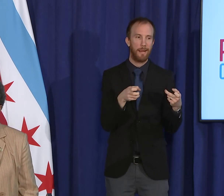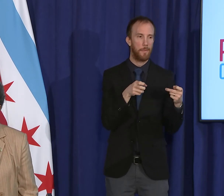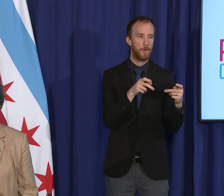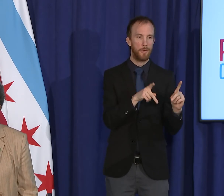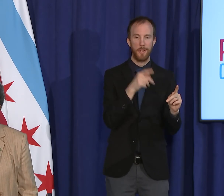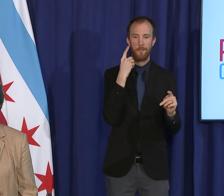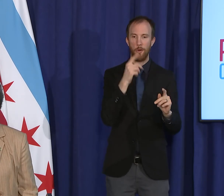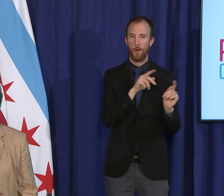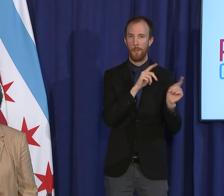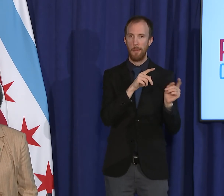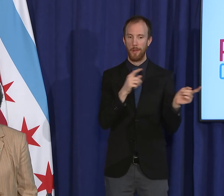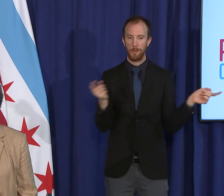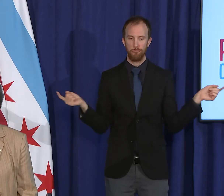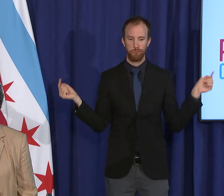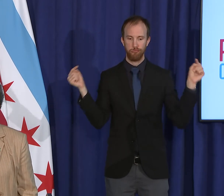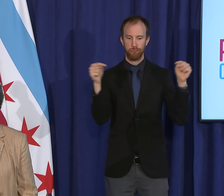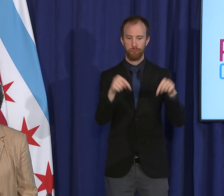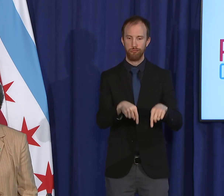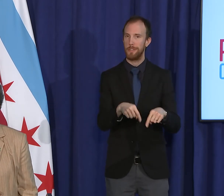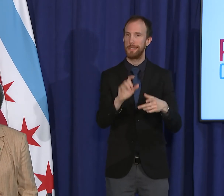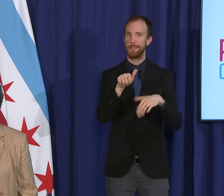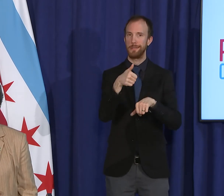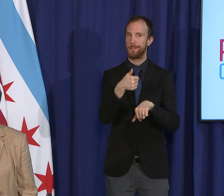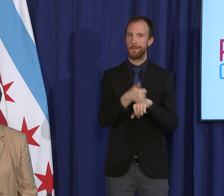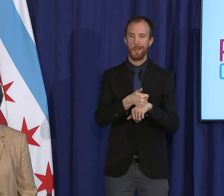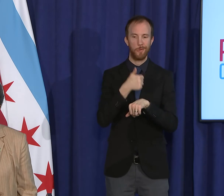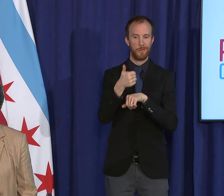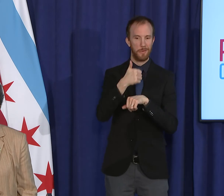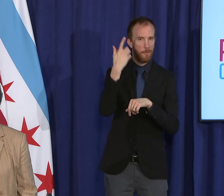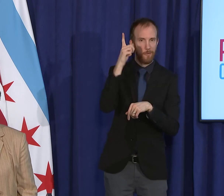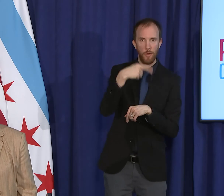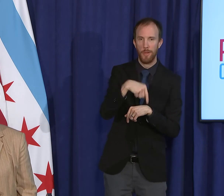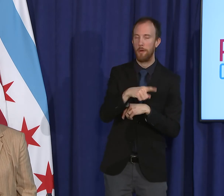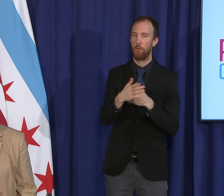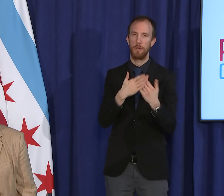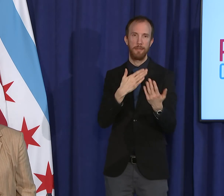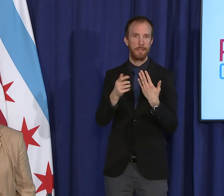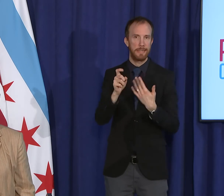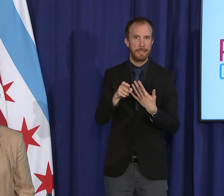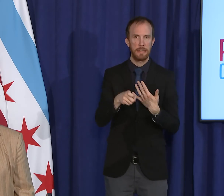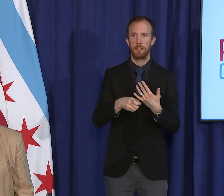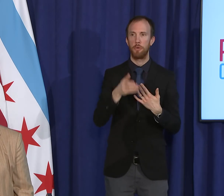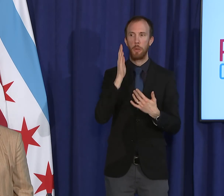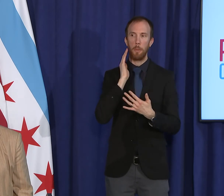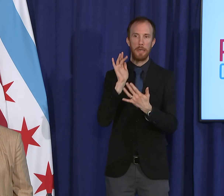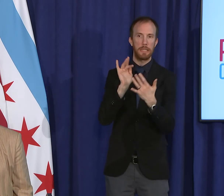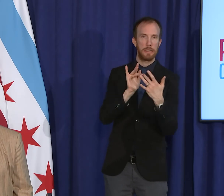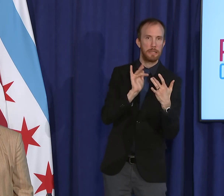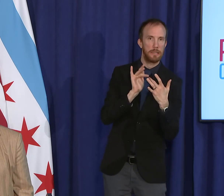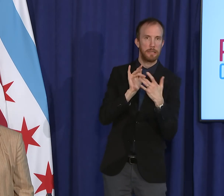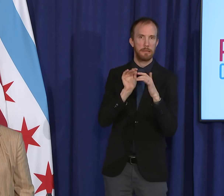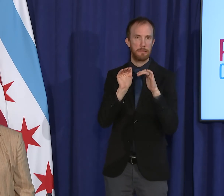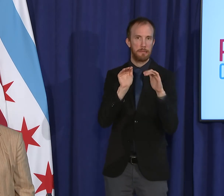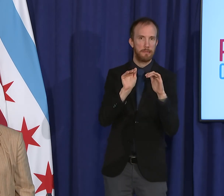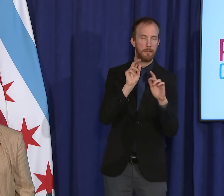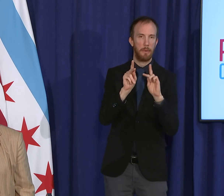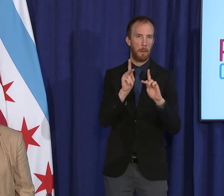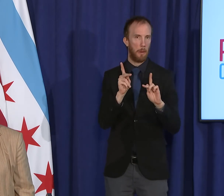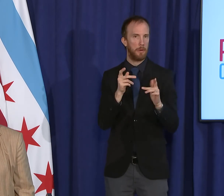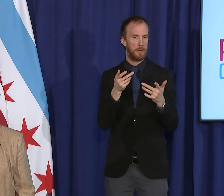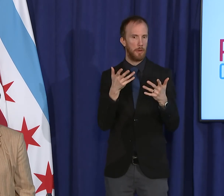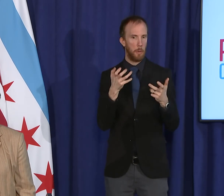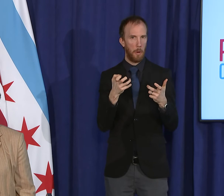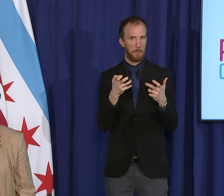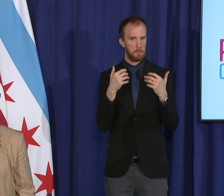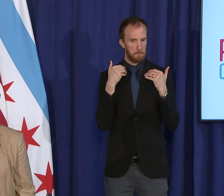site in the event that they don't have their own transportation. So we're going to be following up with folks. We want to make sure that we make full utilization of